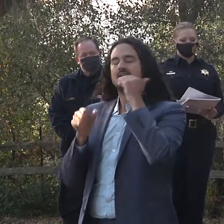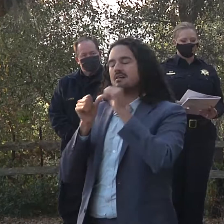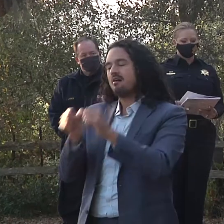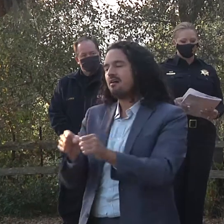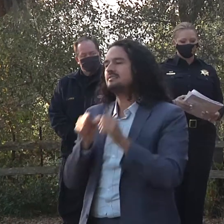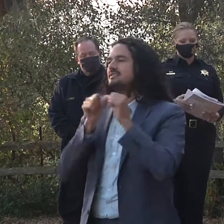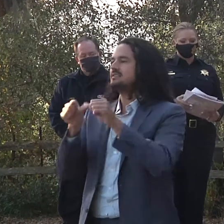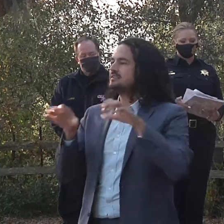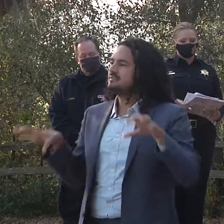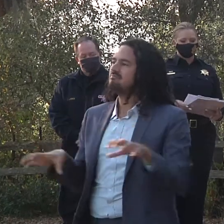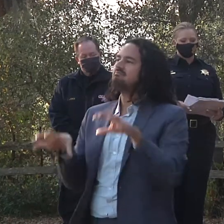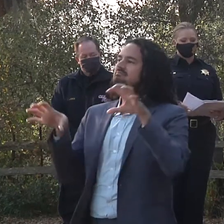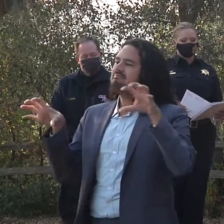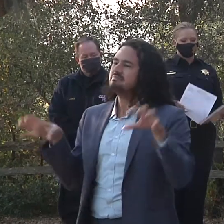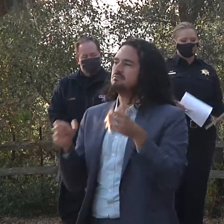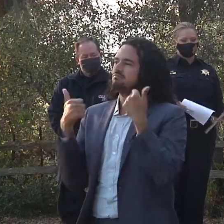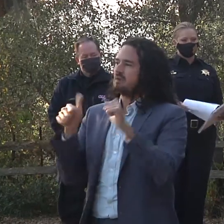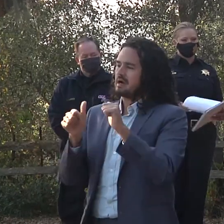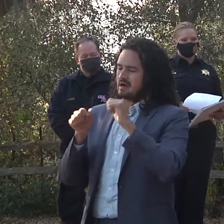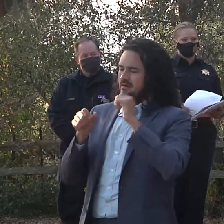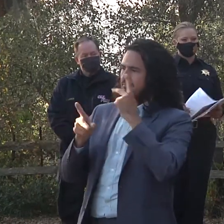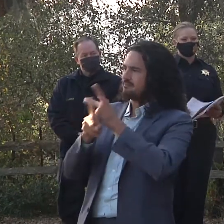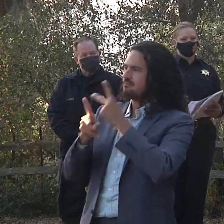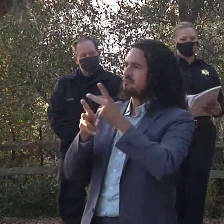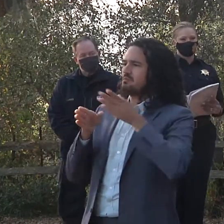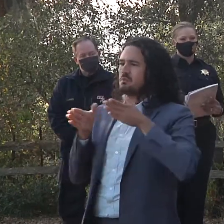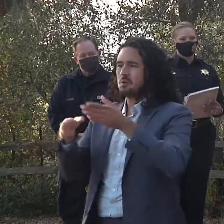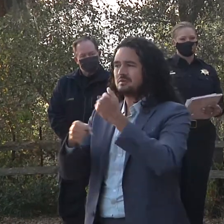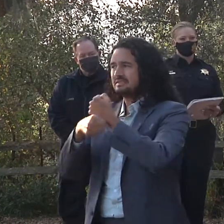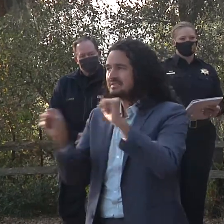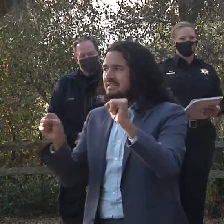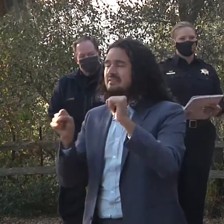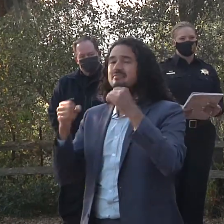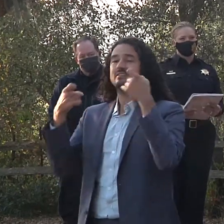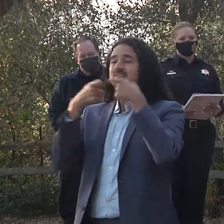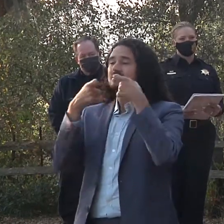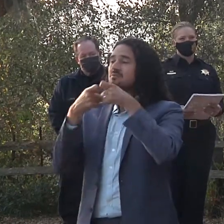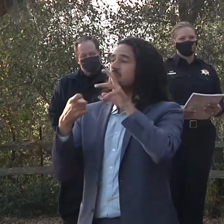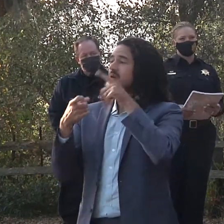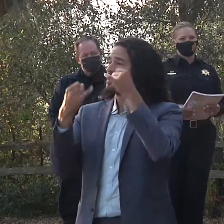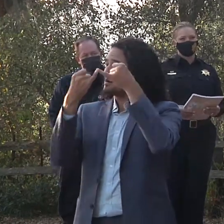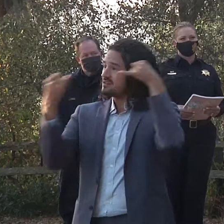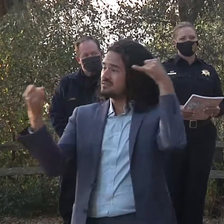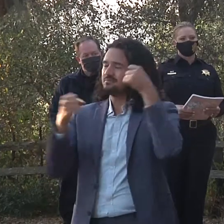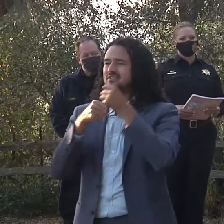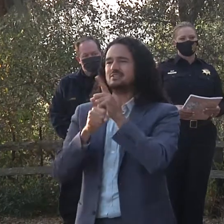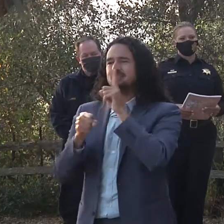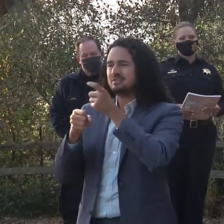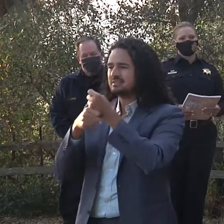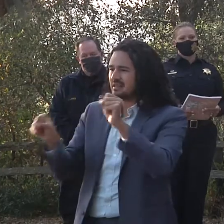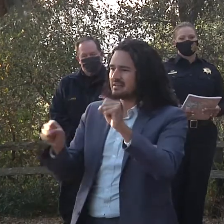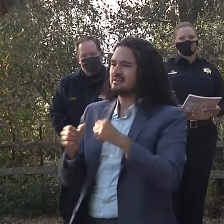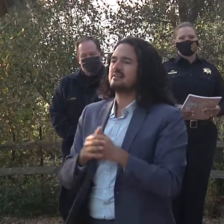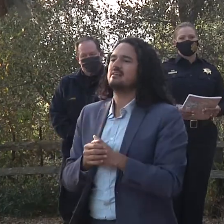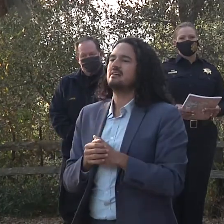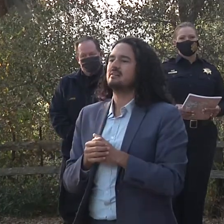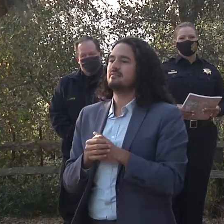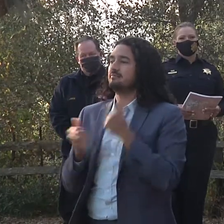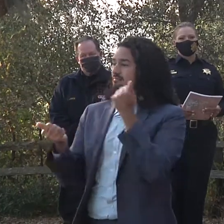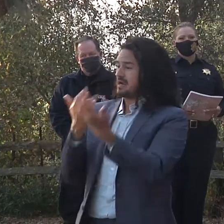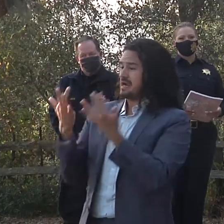So for the folks that live in Bonnie Doon and really the heavily affected fire areas, while these folks are going home, I want you to know that, and we want you to know